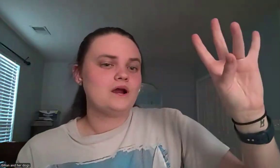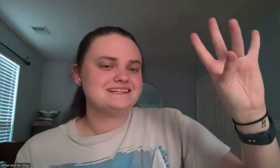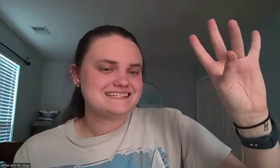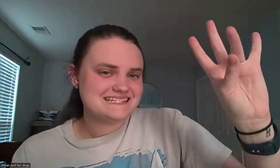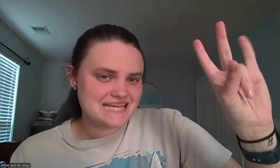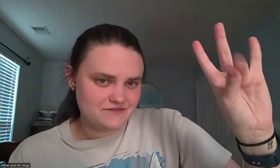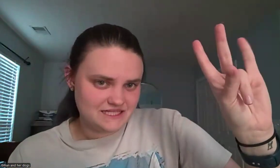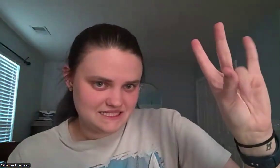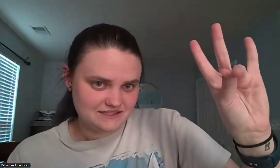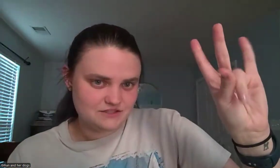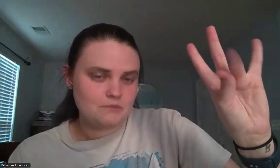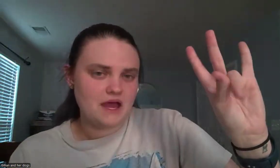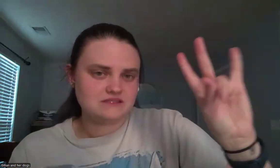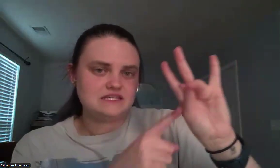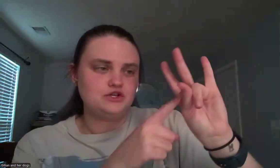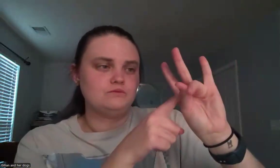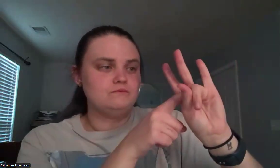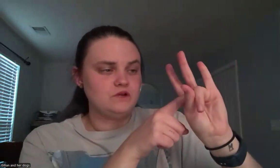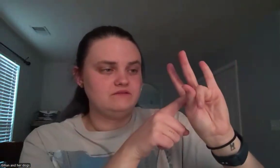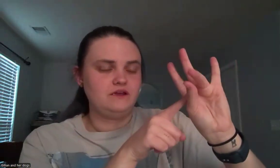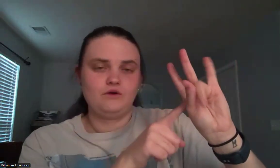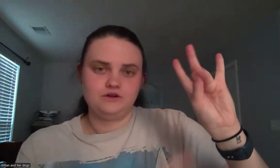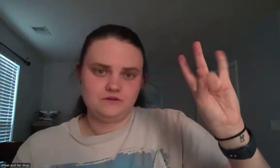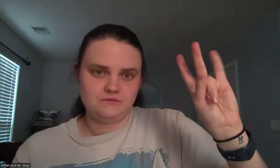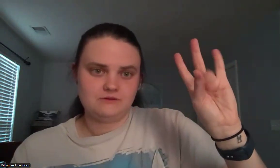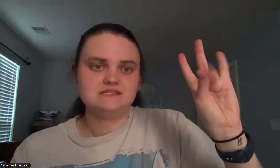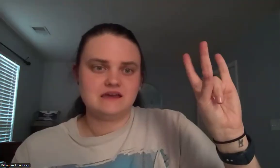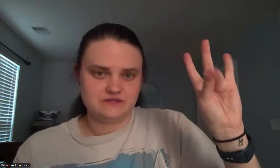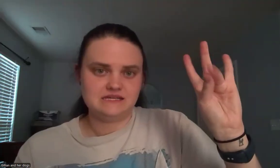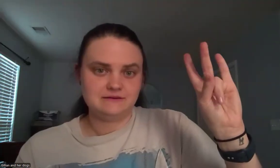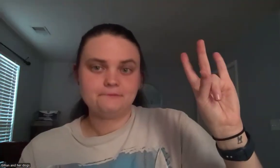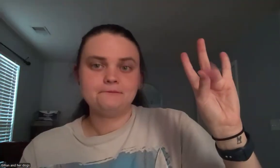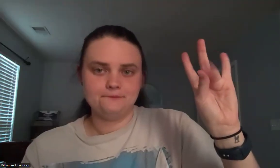Or 17. So bouncing your ring finger on your thumb now. 17.